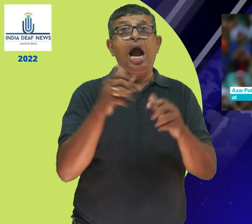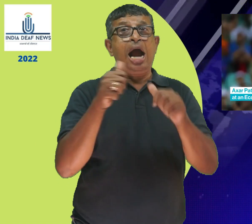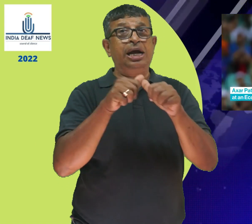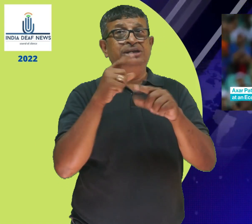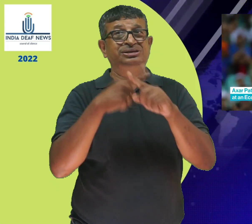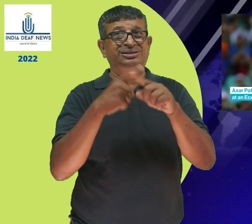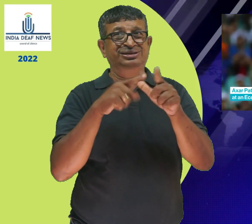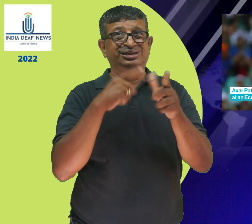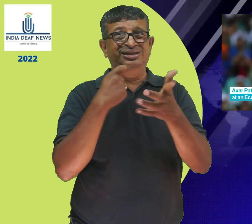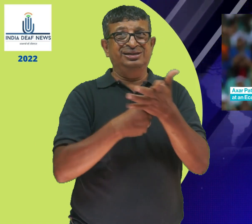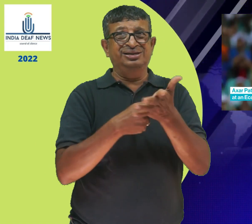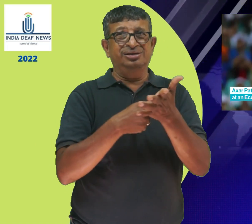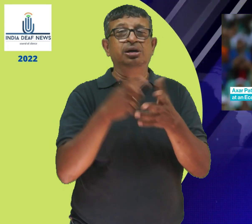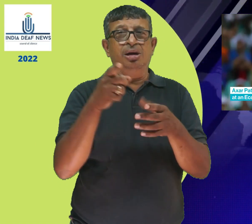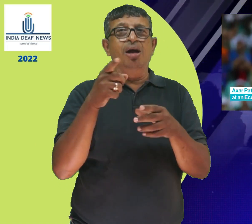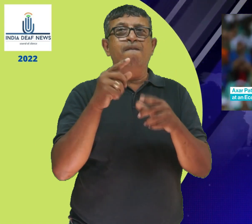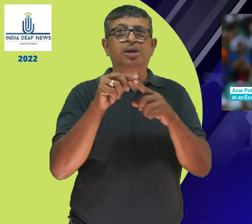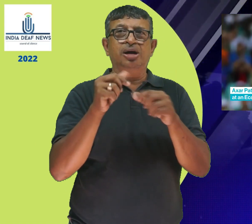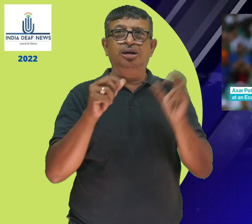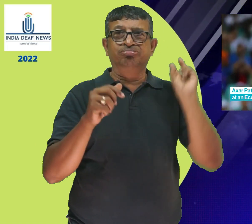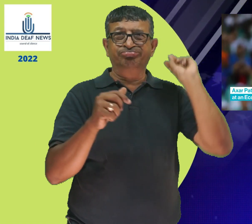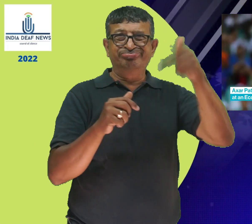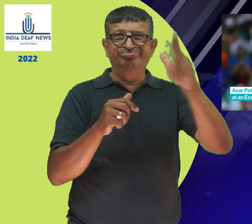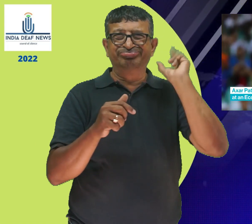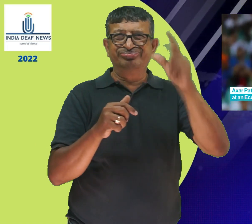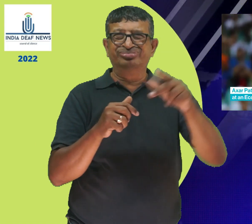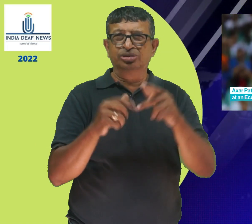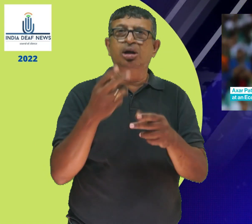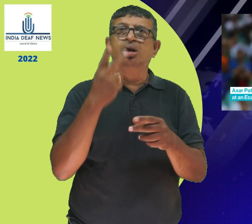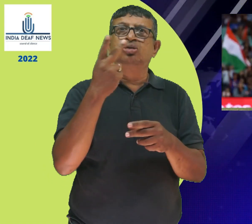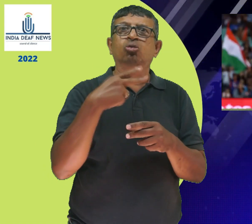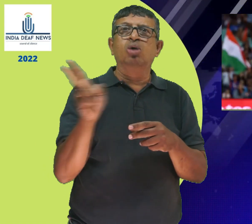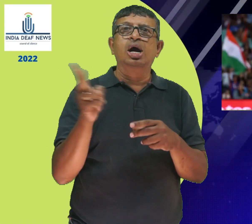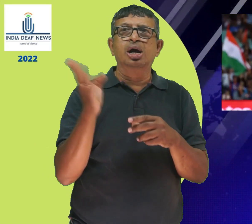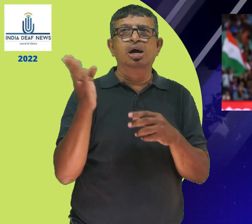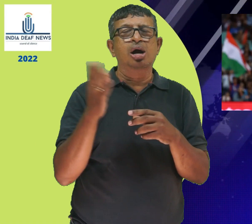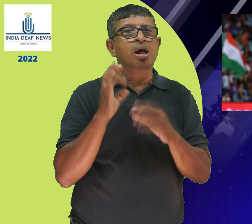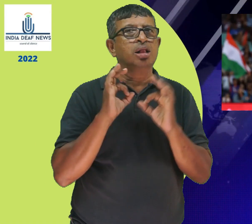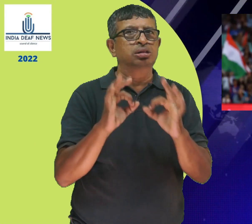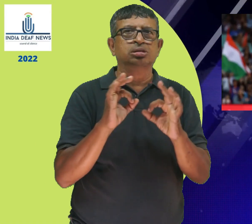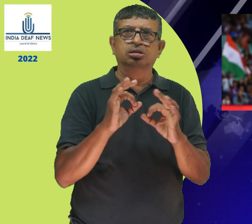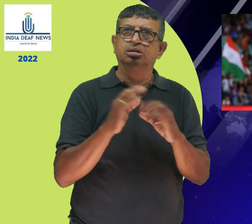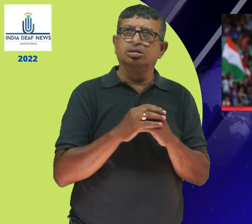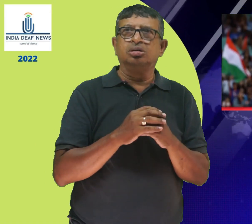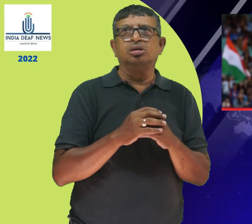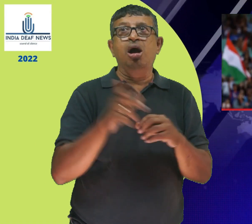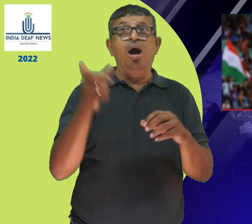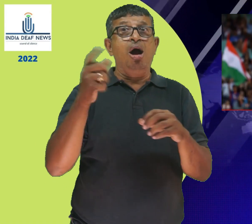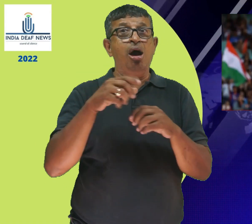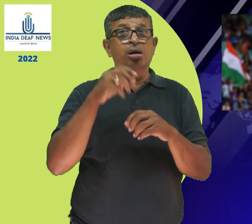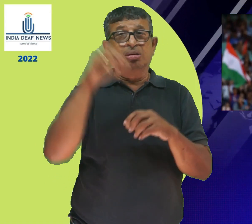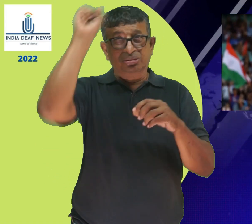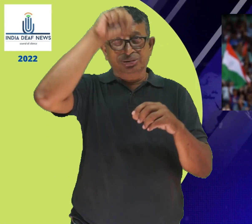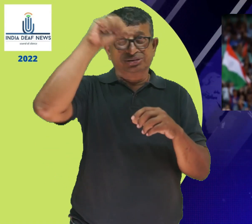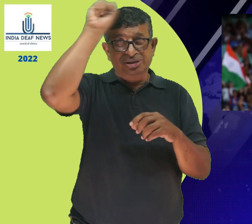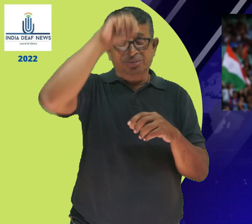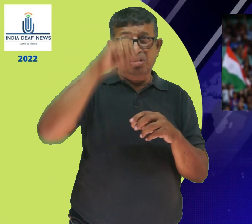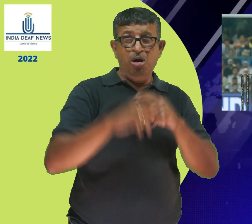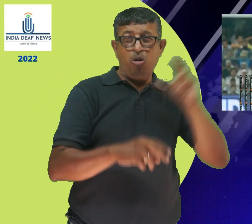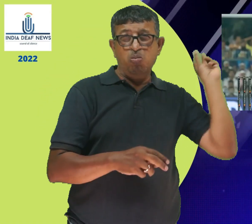Patel carried on the momentum, giving the Dutch batters a hard time. Indian bowlers kept picking up wickets at regular intervals. Ashwin